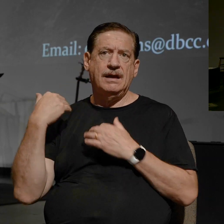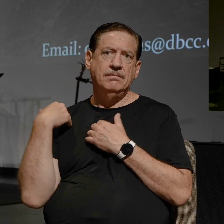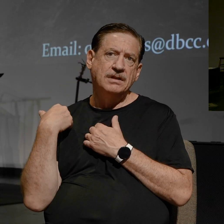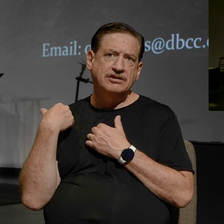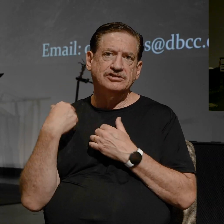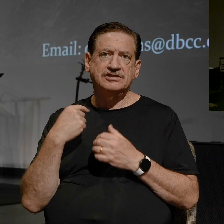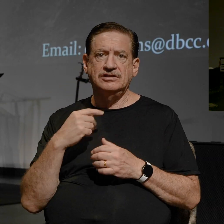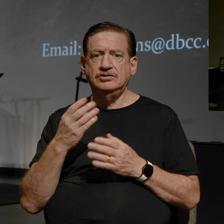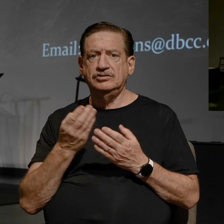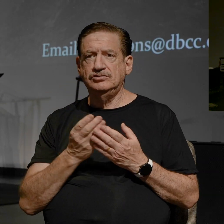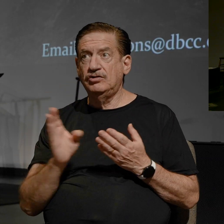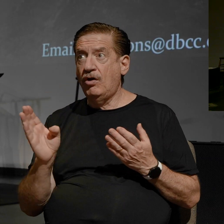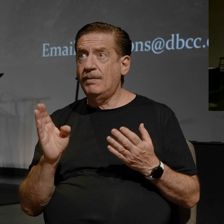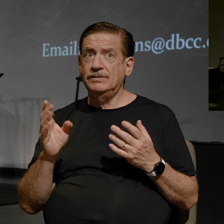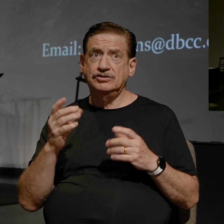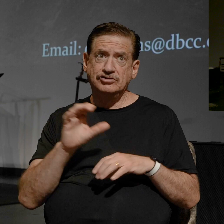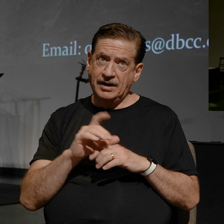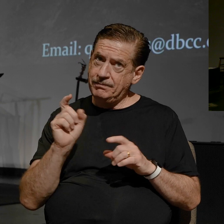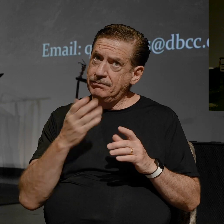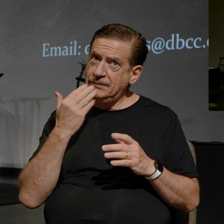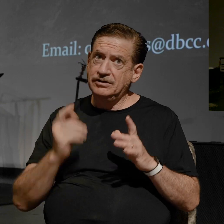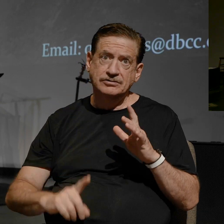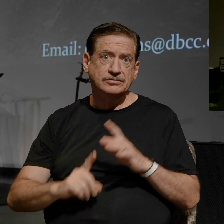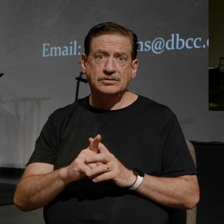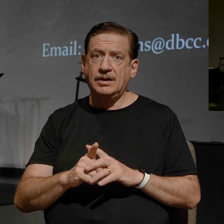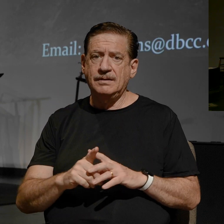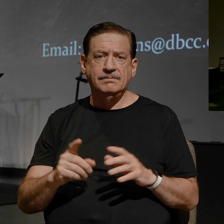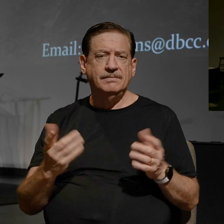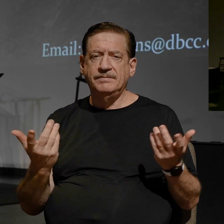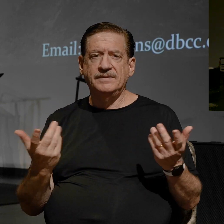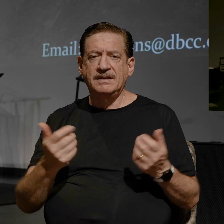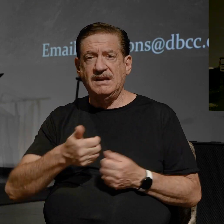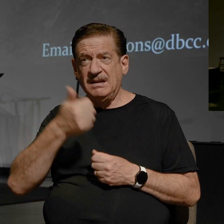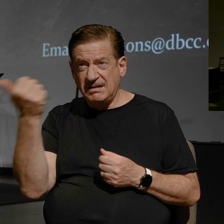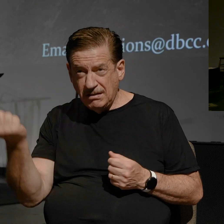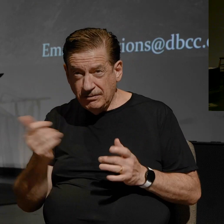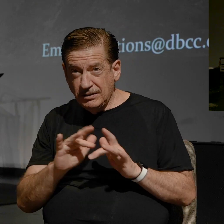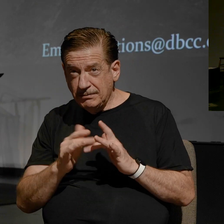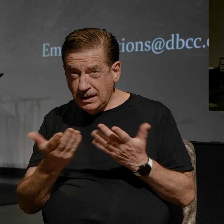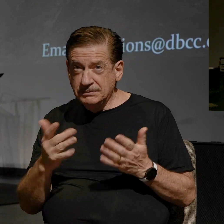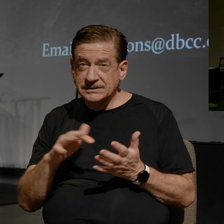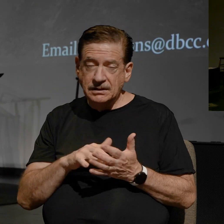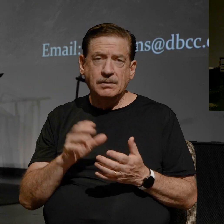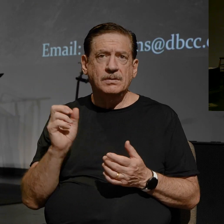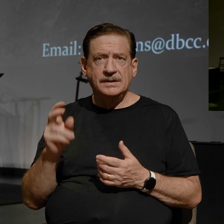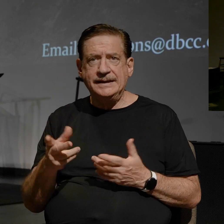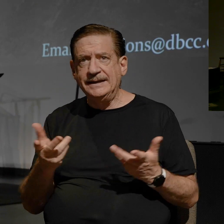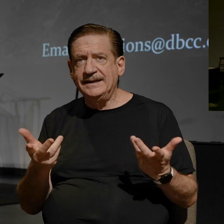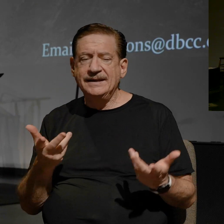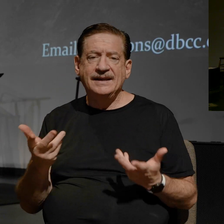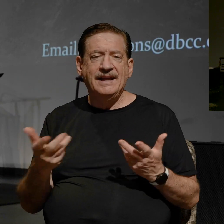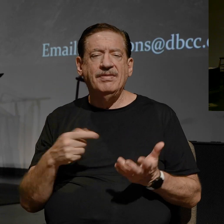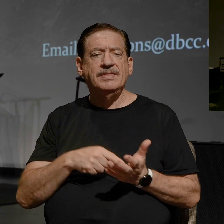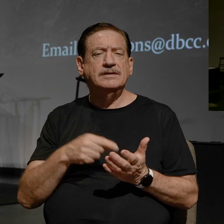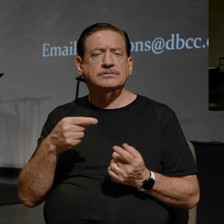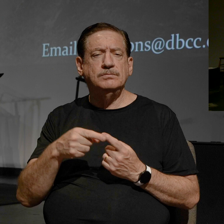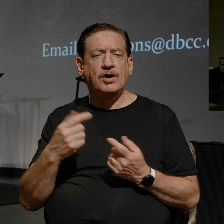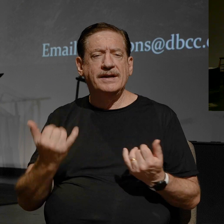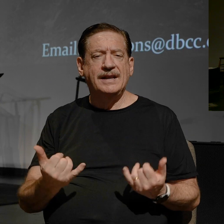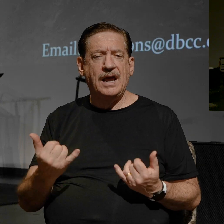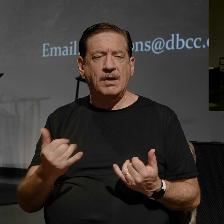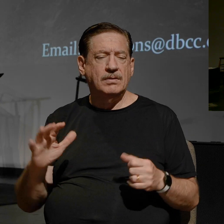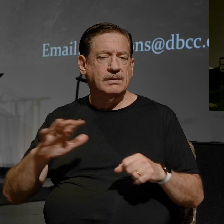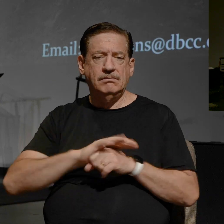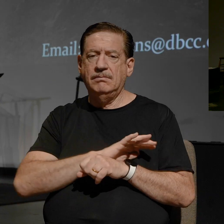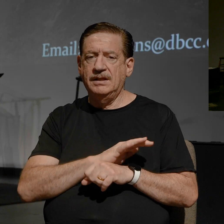to, the doors are open to church. I better show up. Oh, you want me to lead another Bible study? Okay. And at this point, we are now